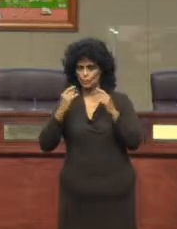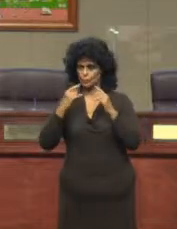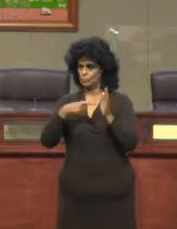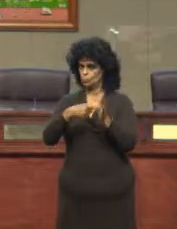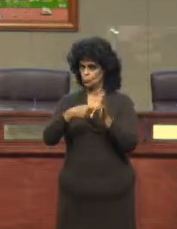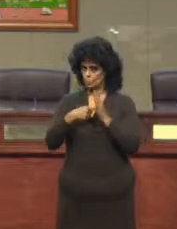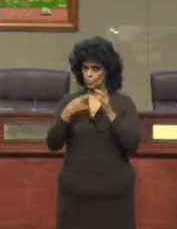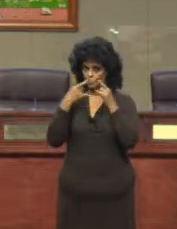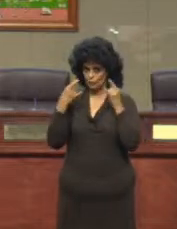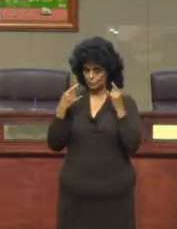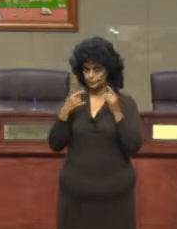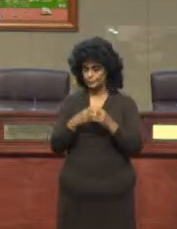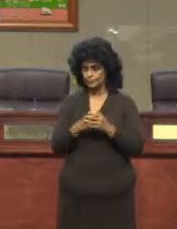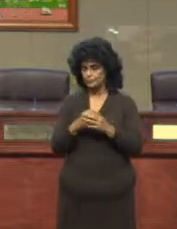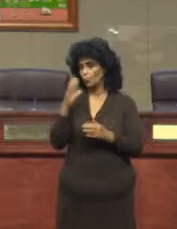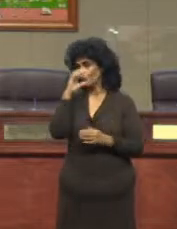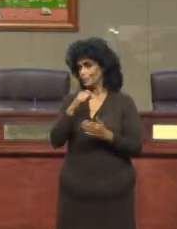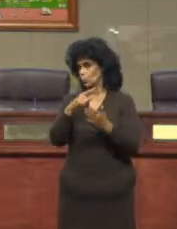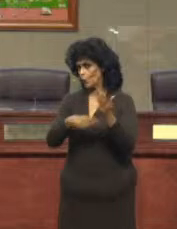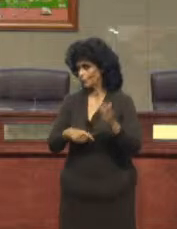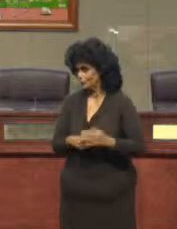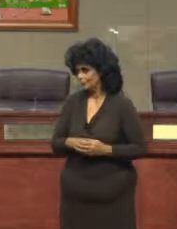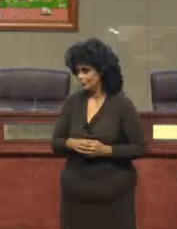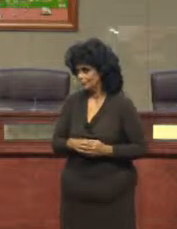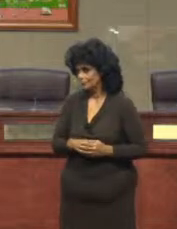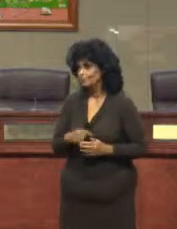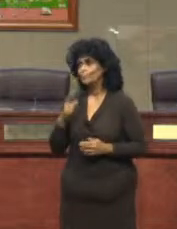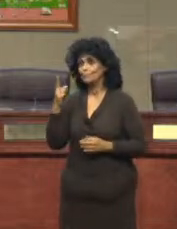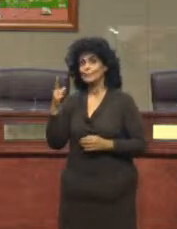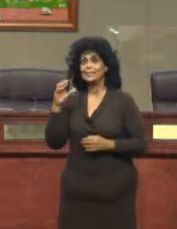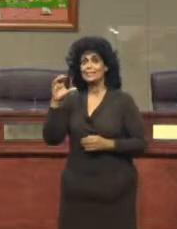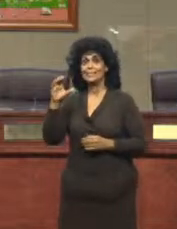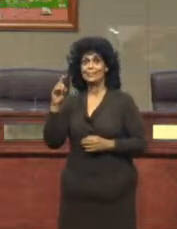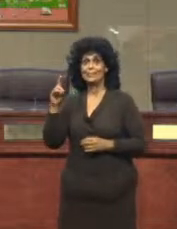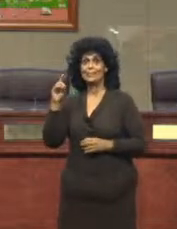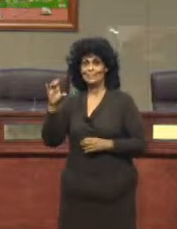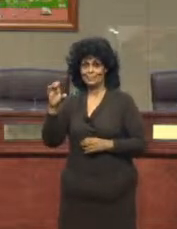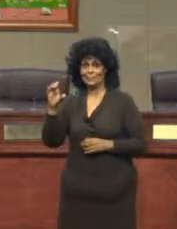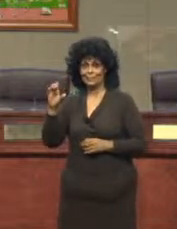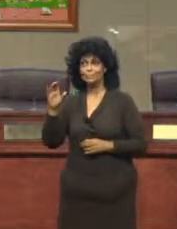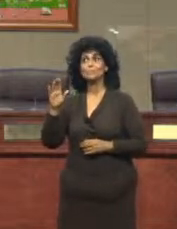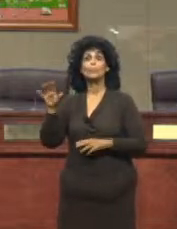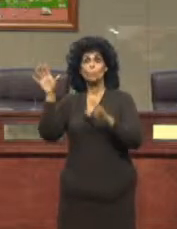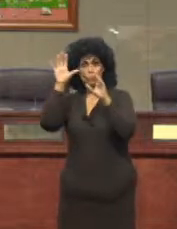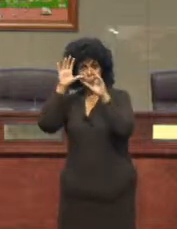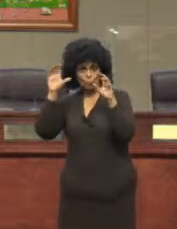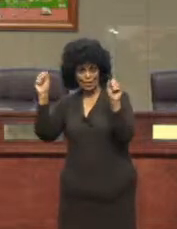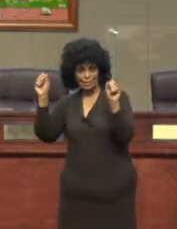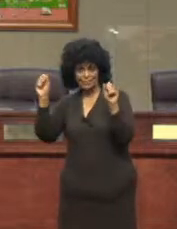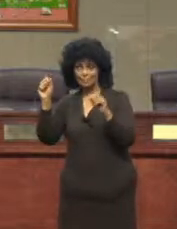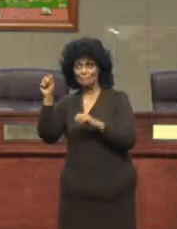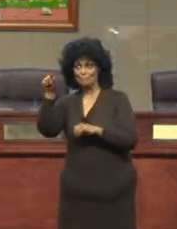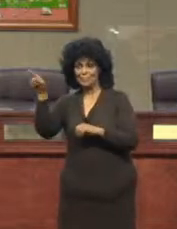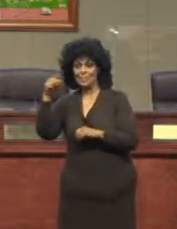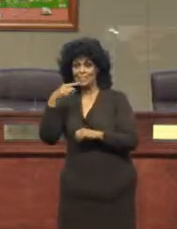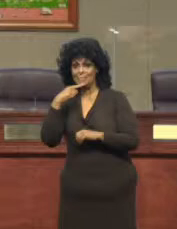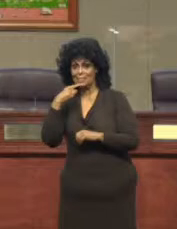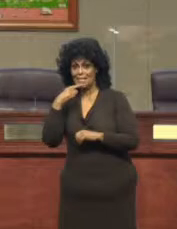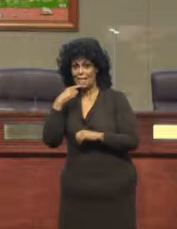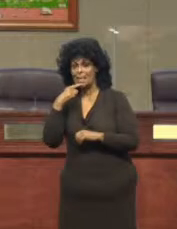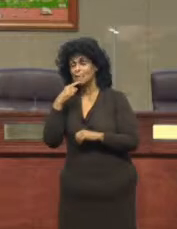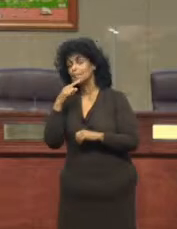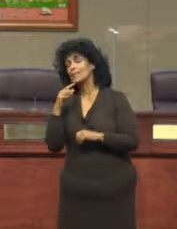Well, guess what? The CDC and the president's goal is that by July 4th of this